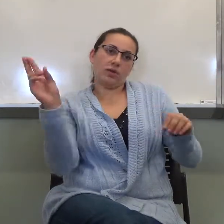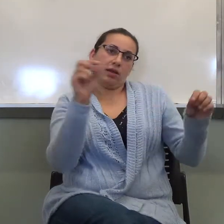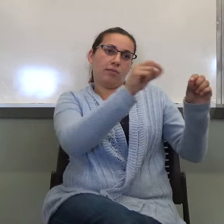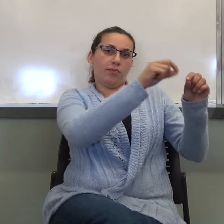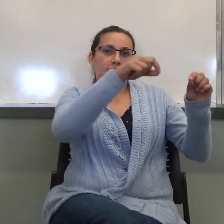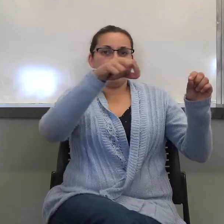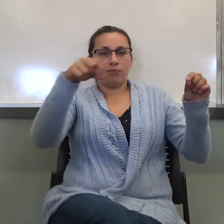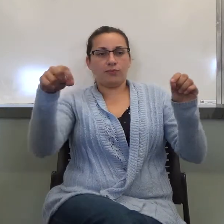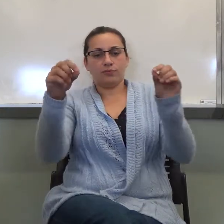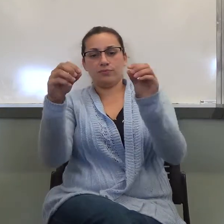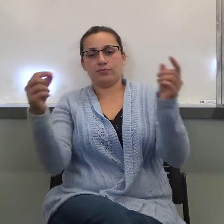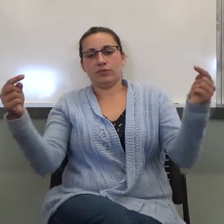Okay.